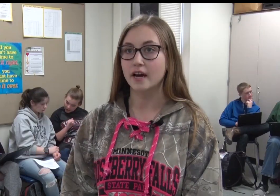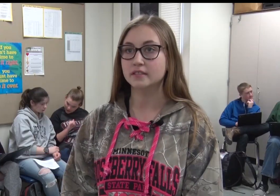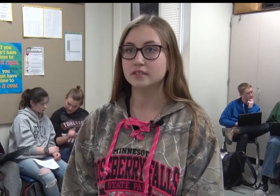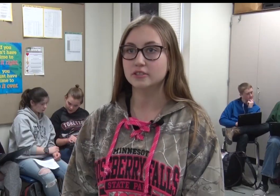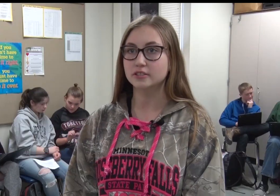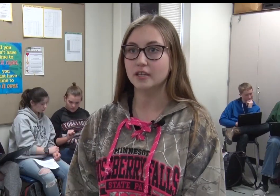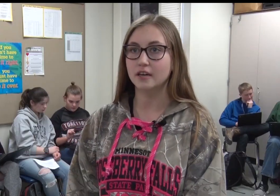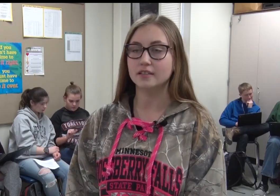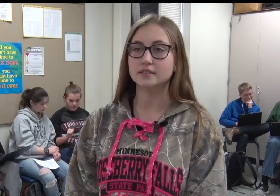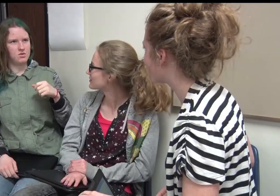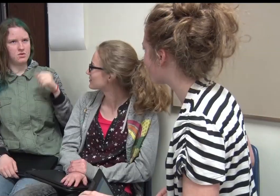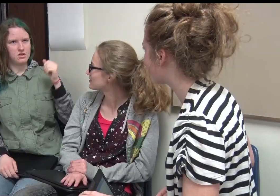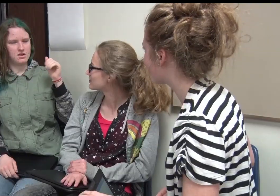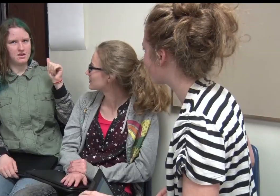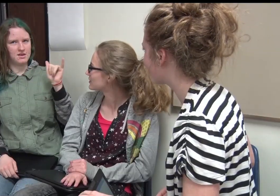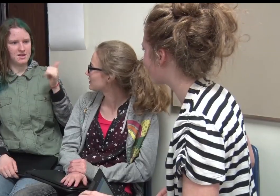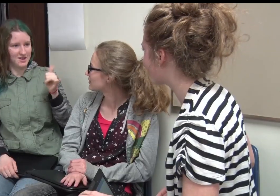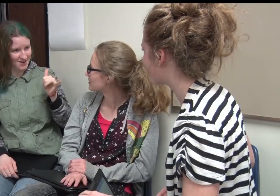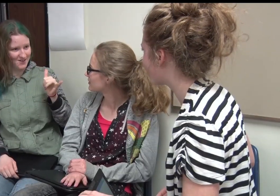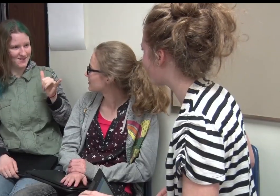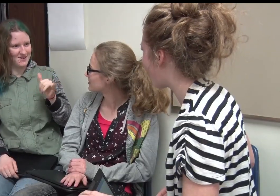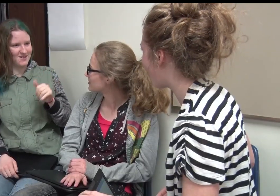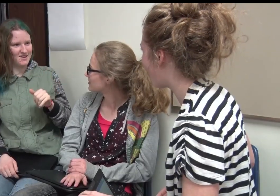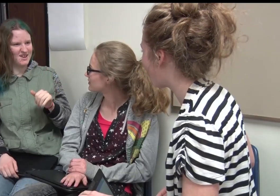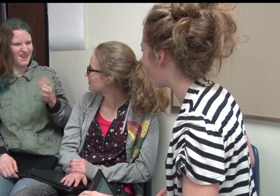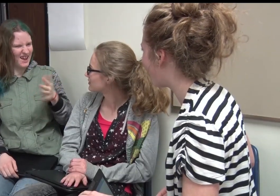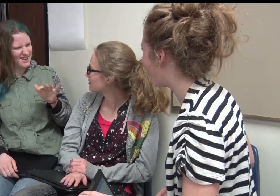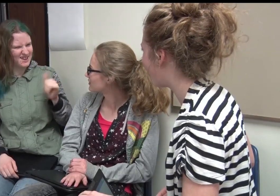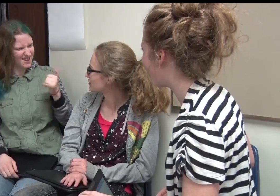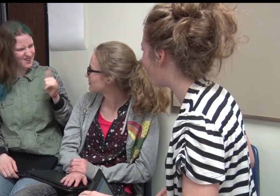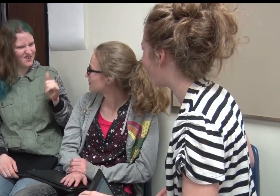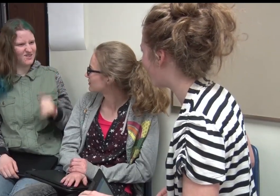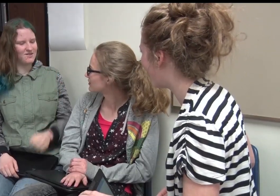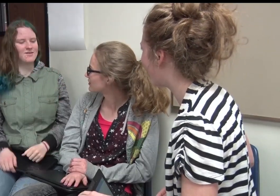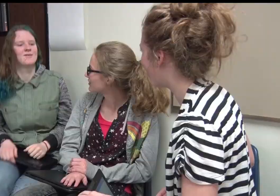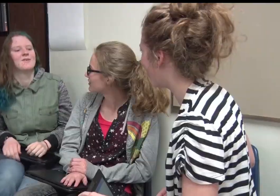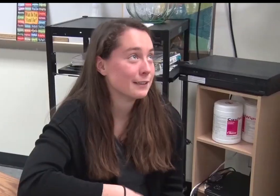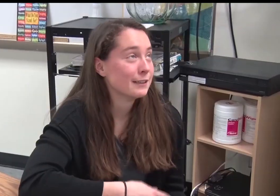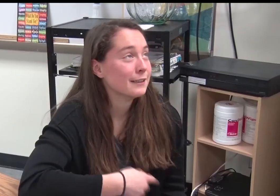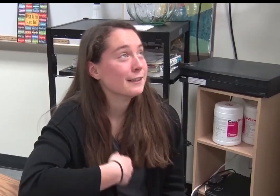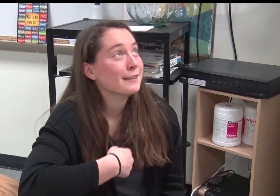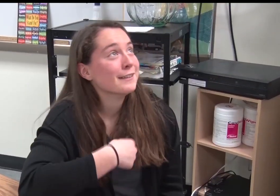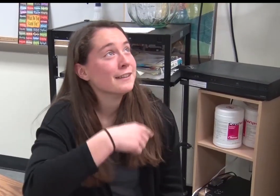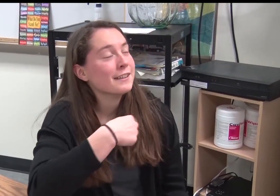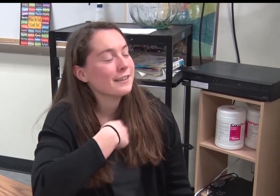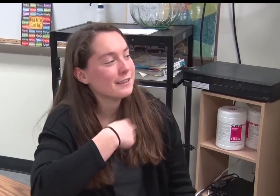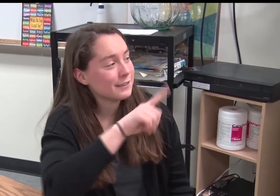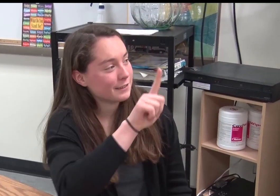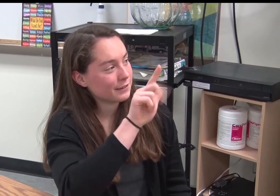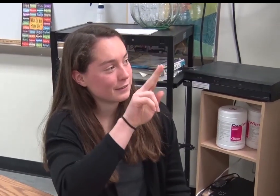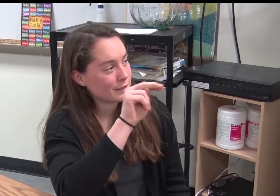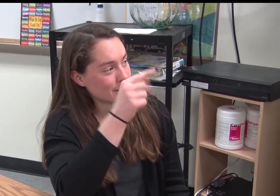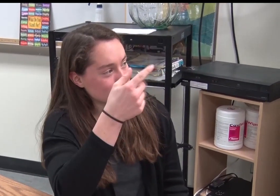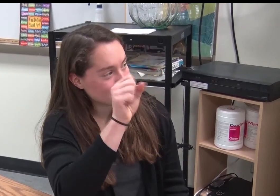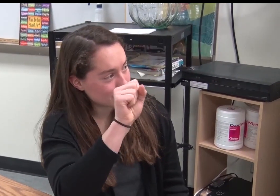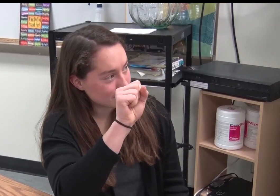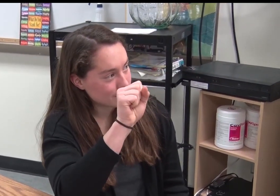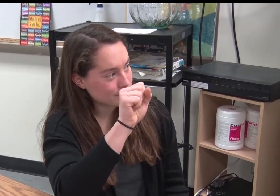signs that she does. The flipped classroom has not only received positive feedback from students, but it's also showing up